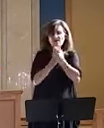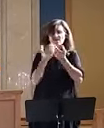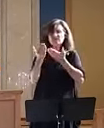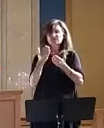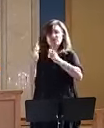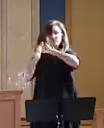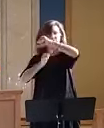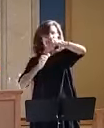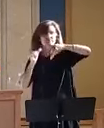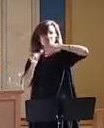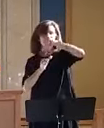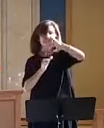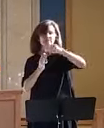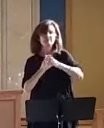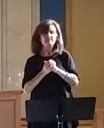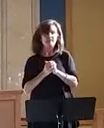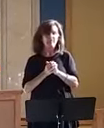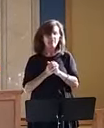one another.